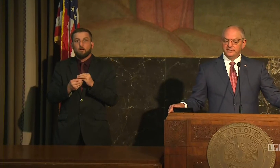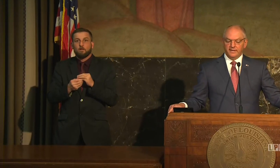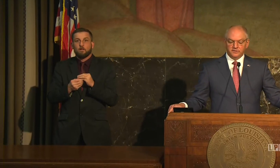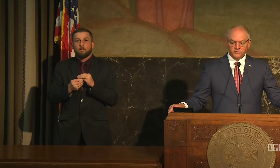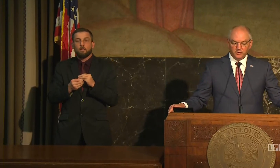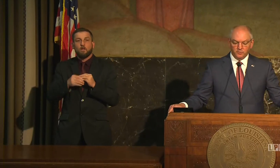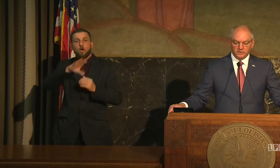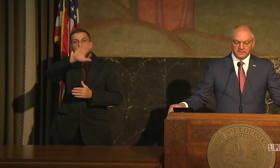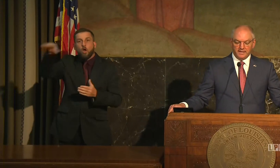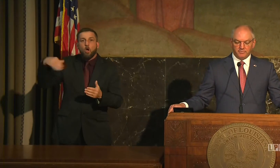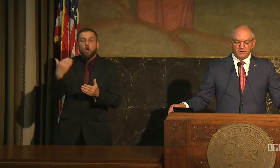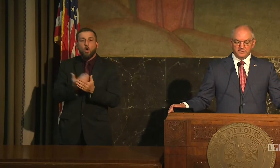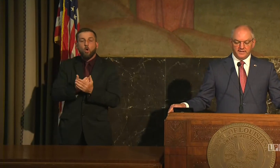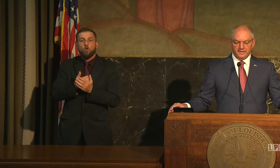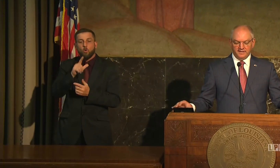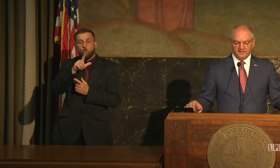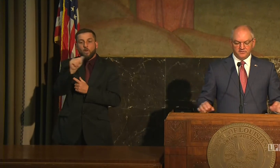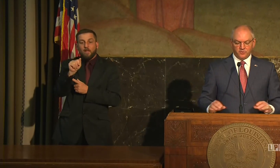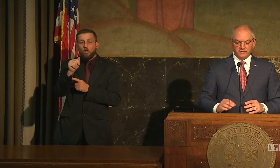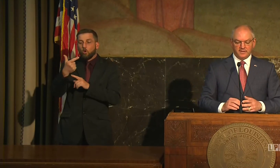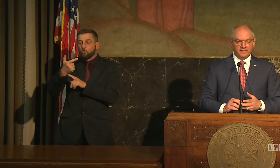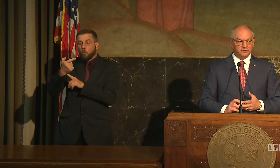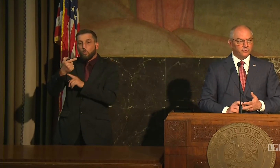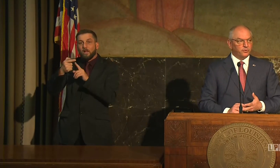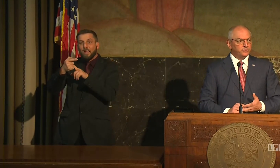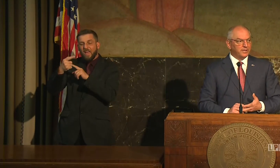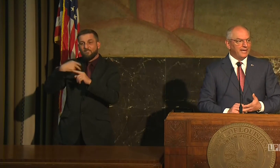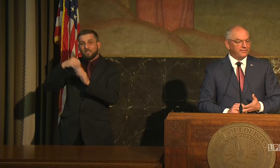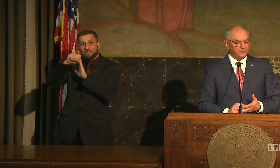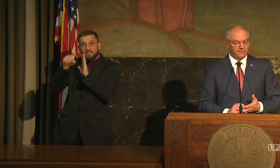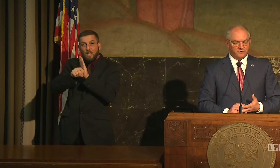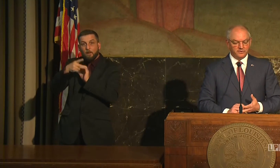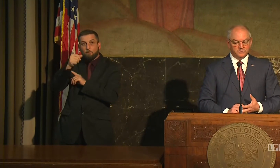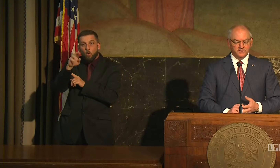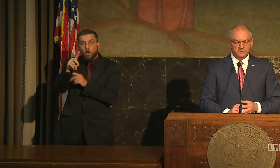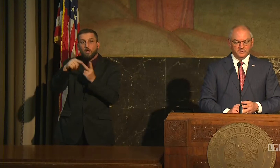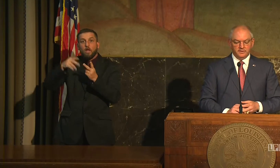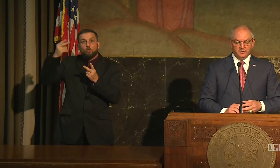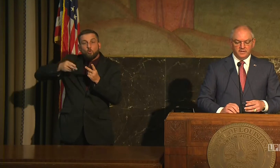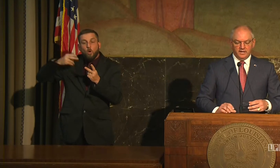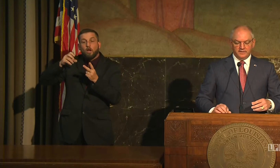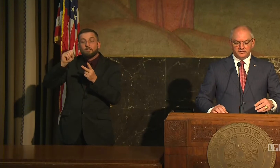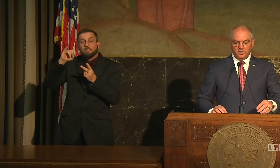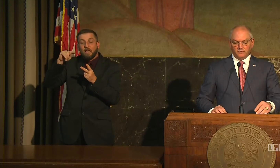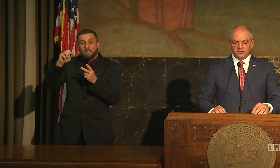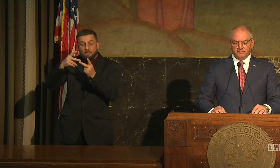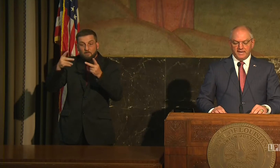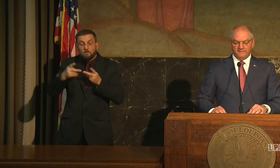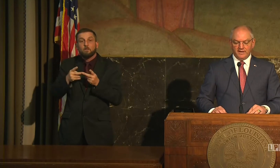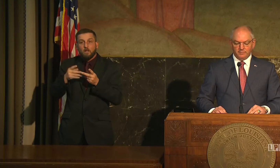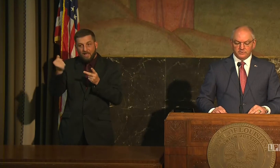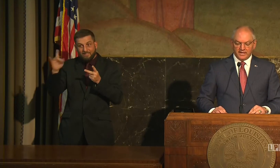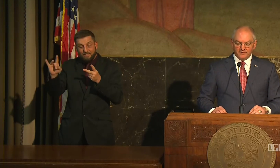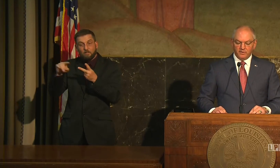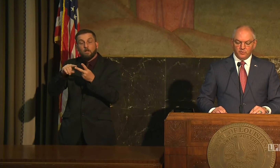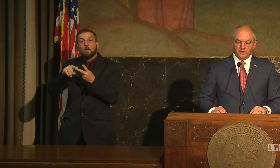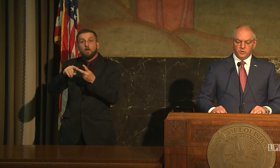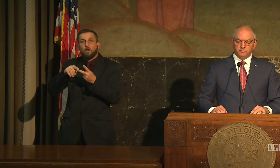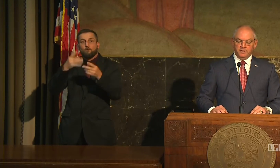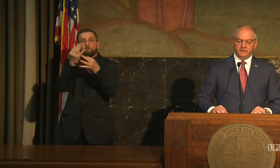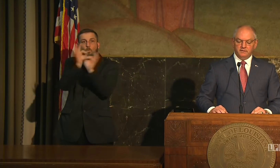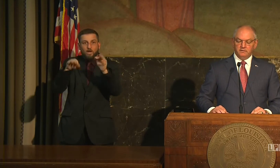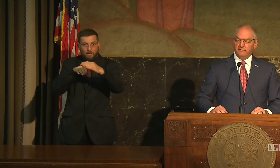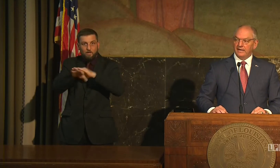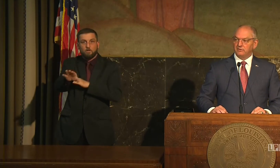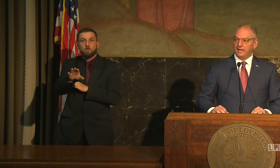of Louisiana's 21 state parks and 18 historic sites through July 31st. This offer is made available to everyone